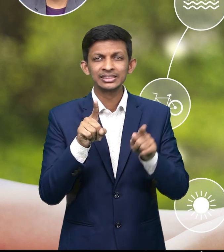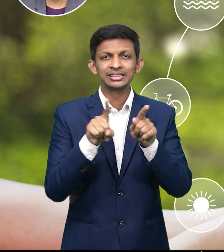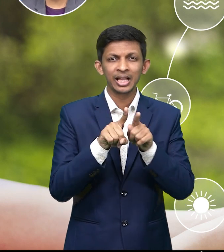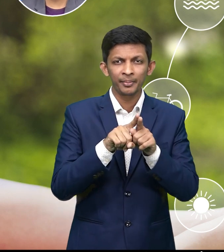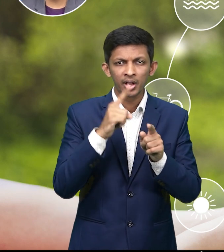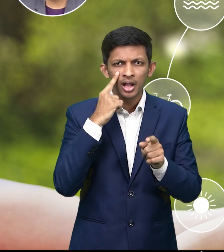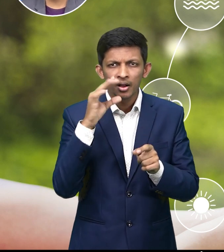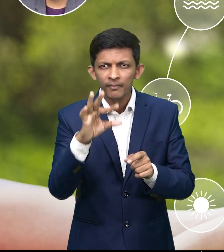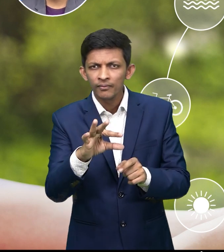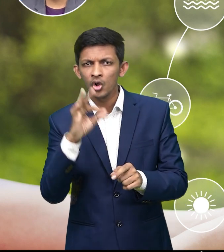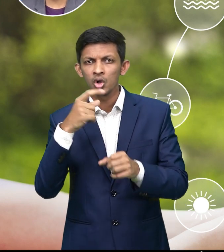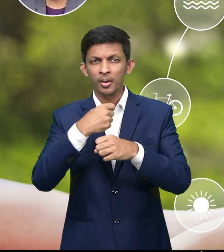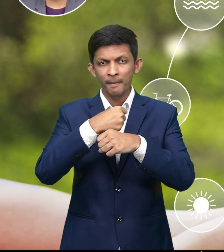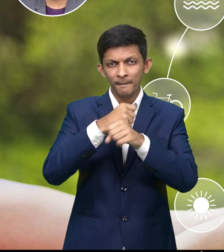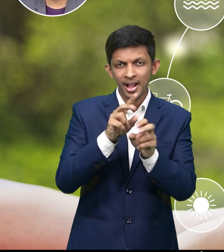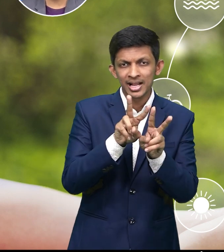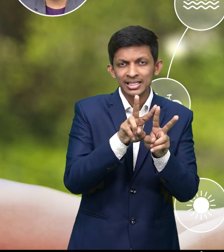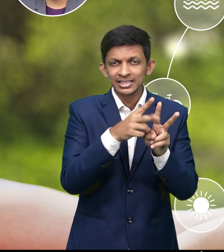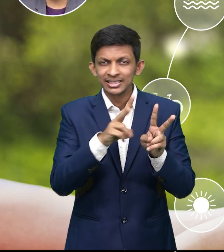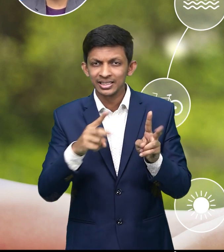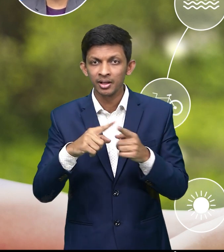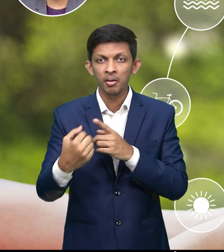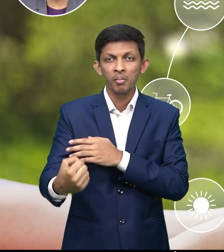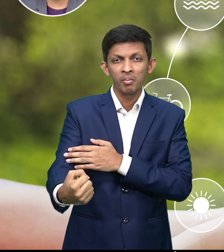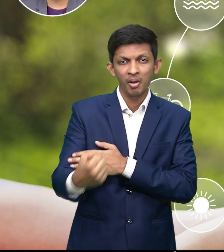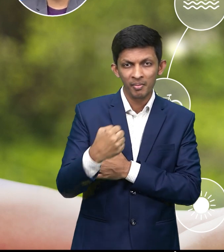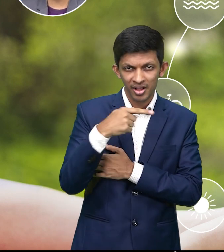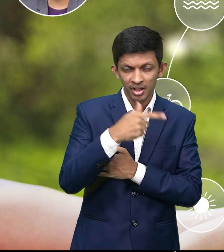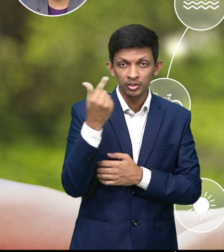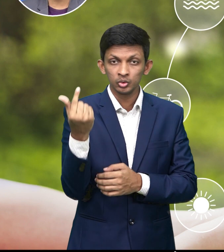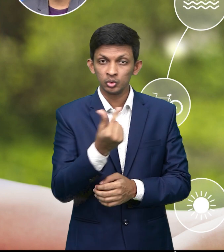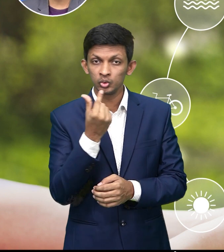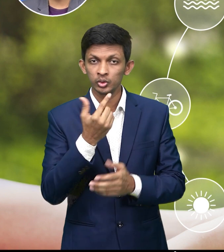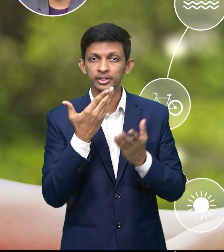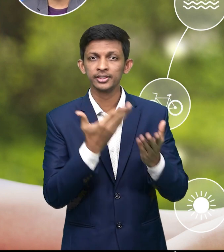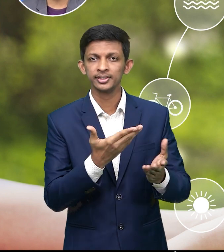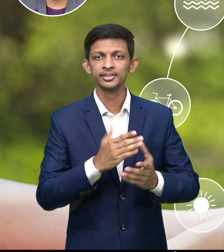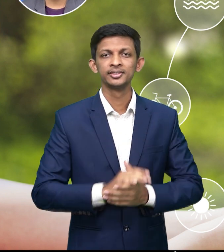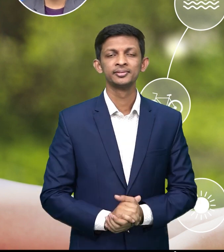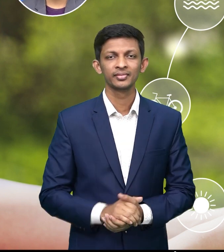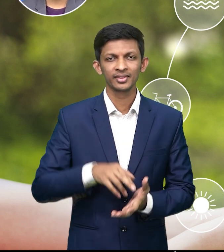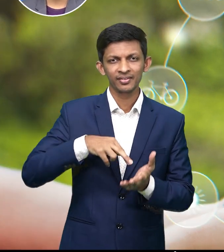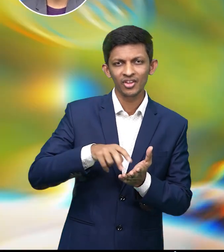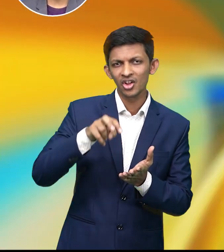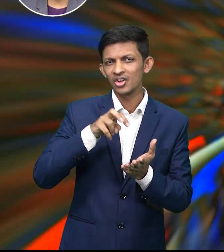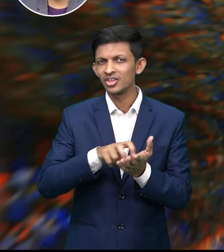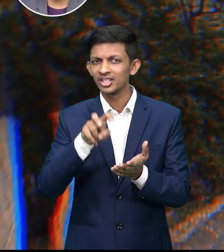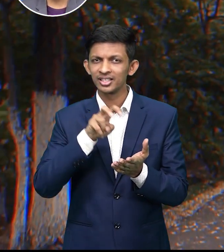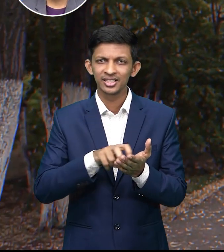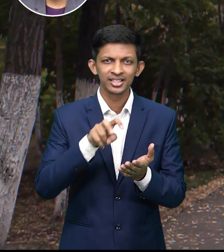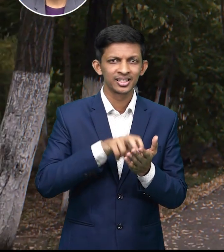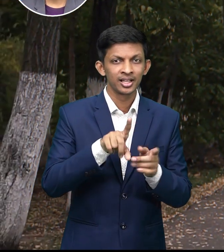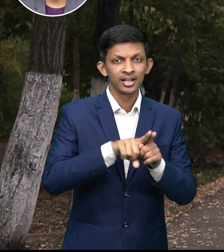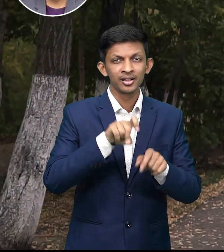Some simple choices can make a difference in our energy consumption patterns.